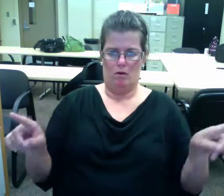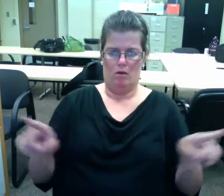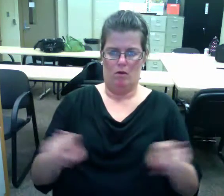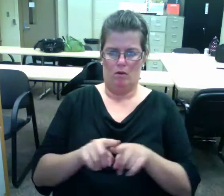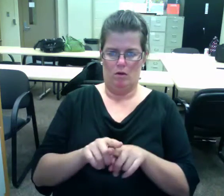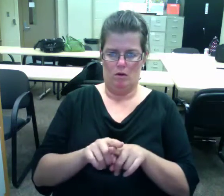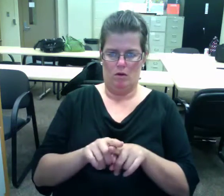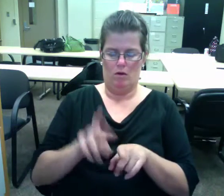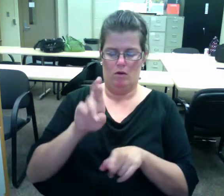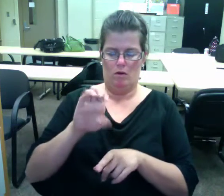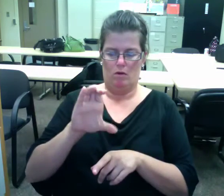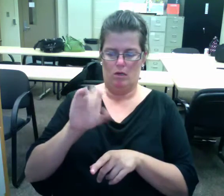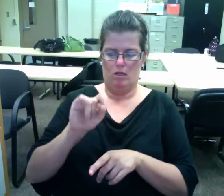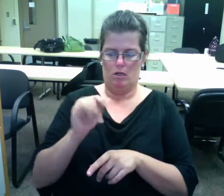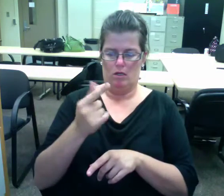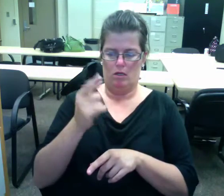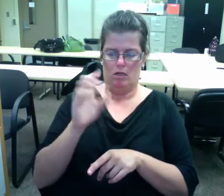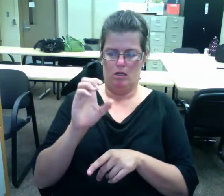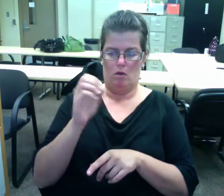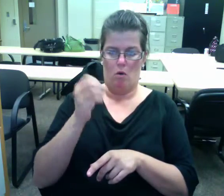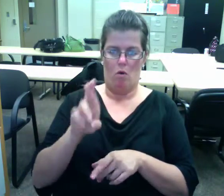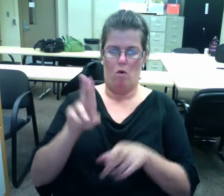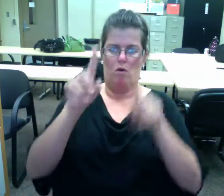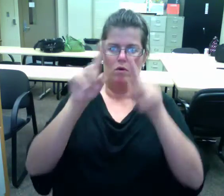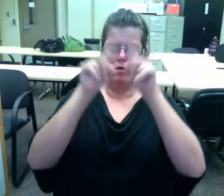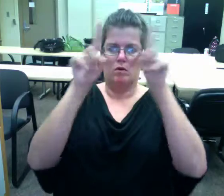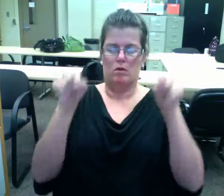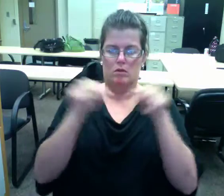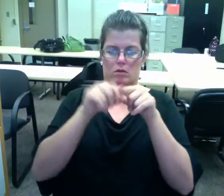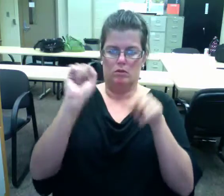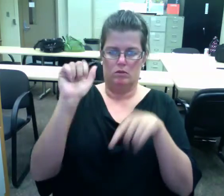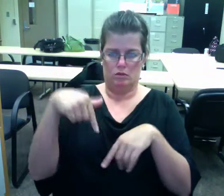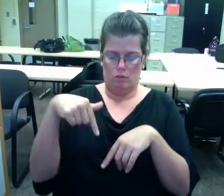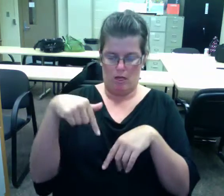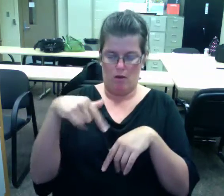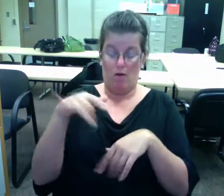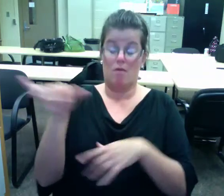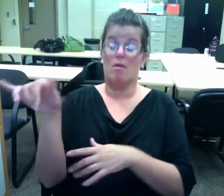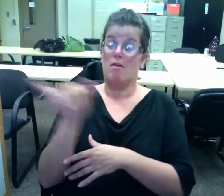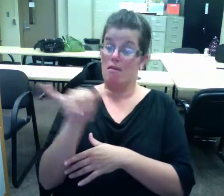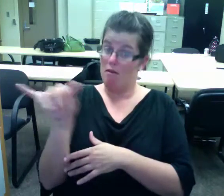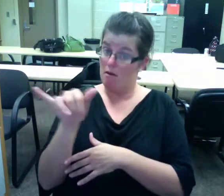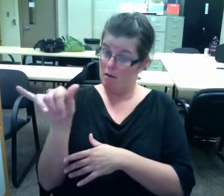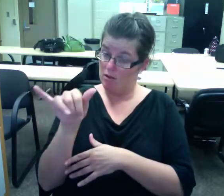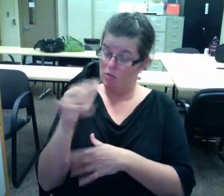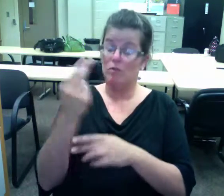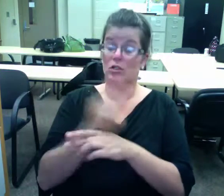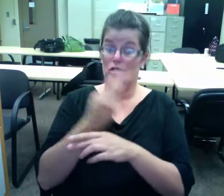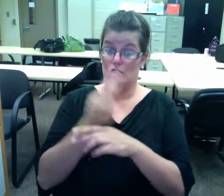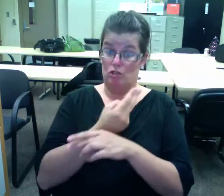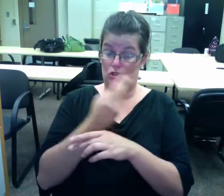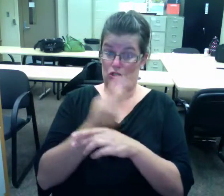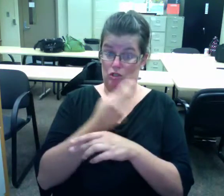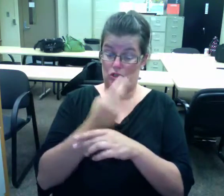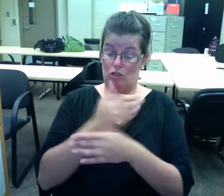We'll also be using the new formulas that we learned yesterday about how to